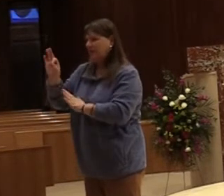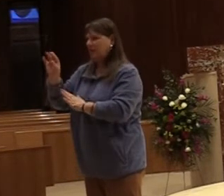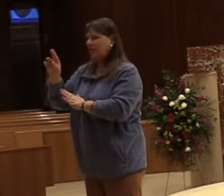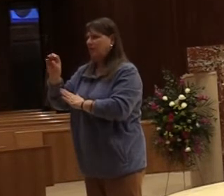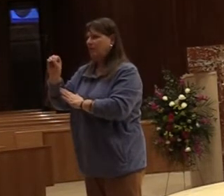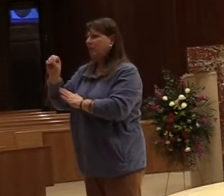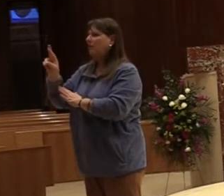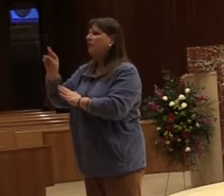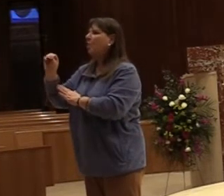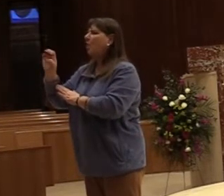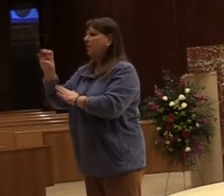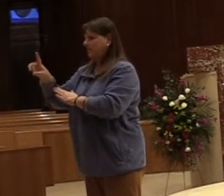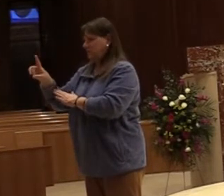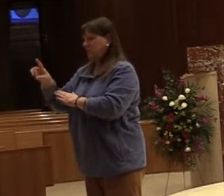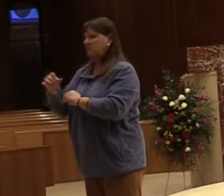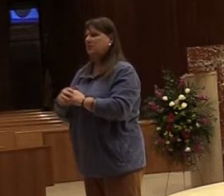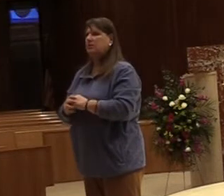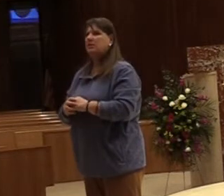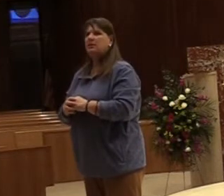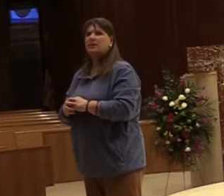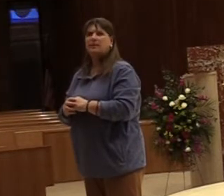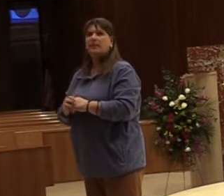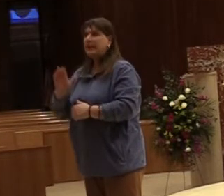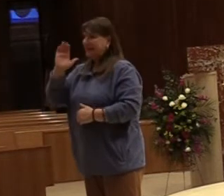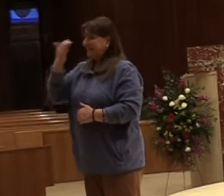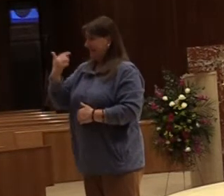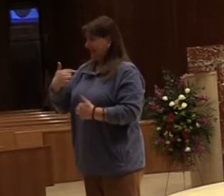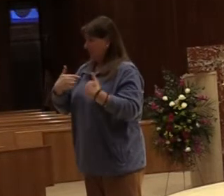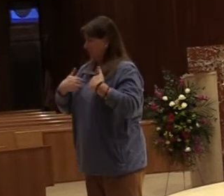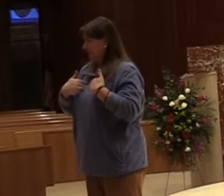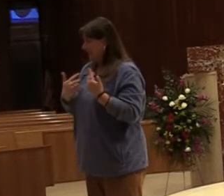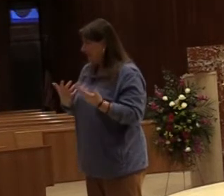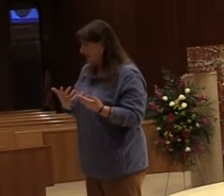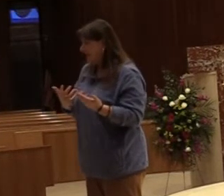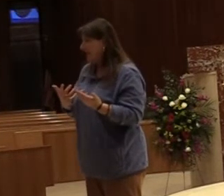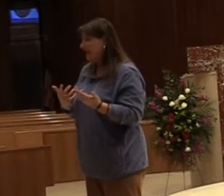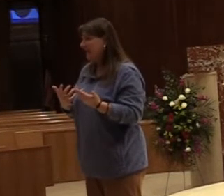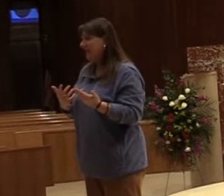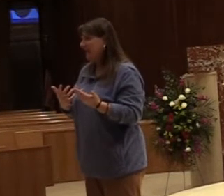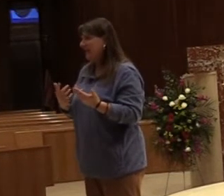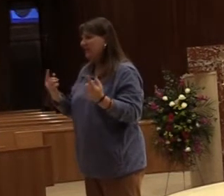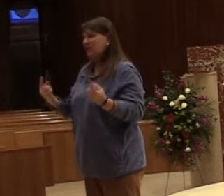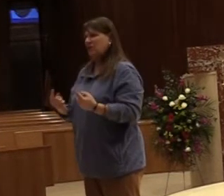an element, it seems to me, that is more passive.